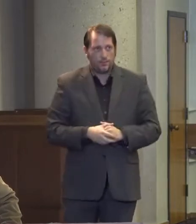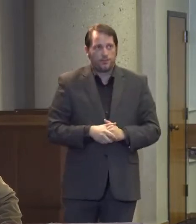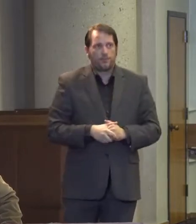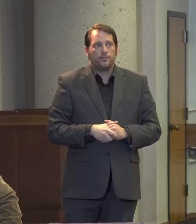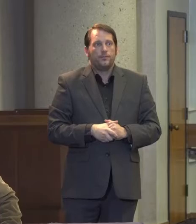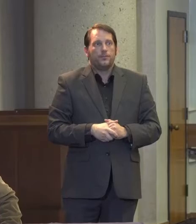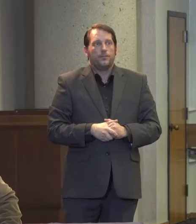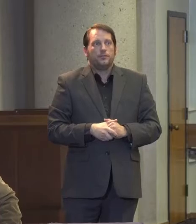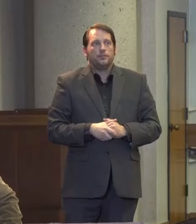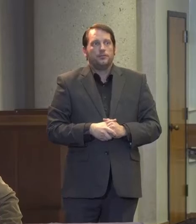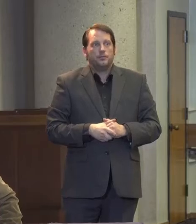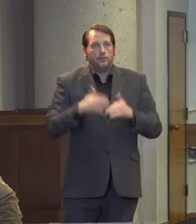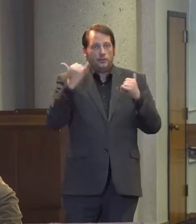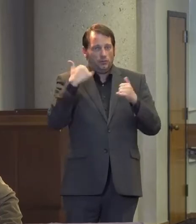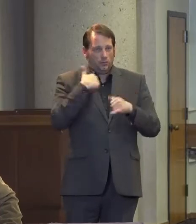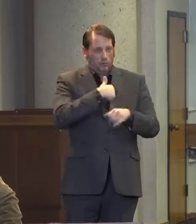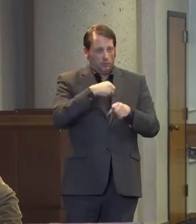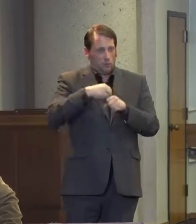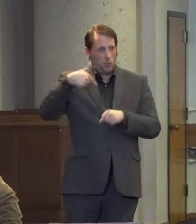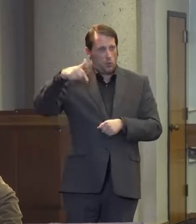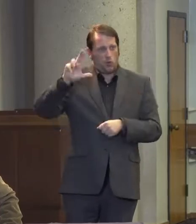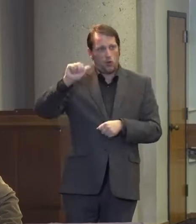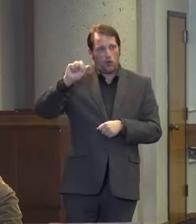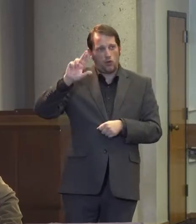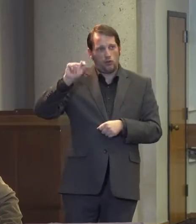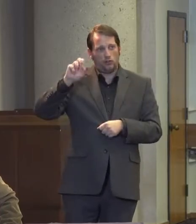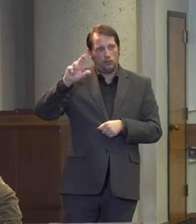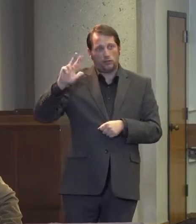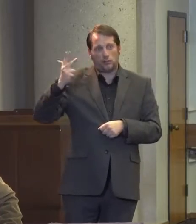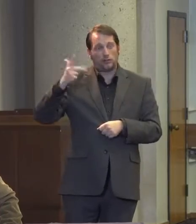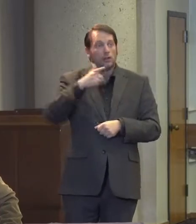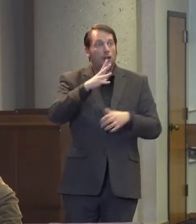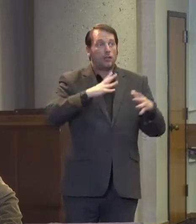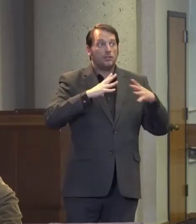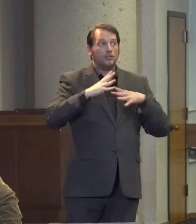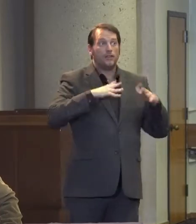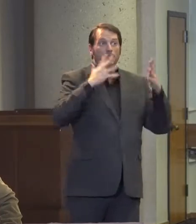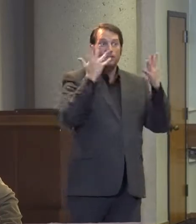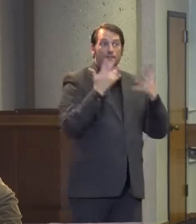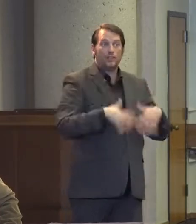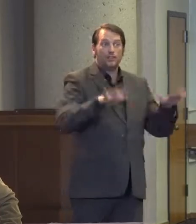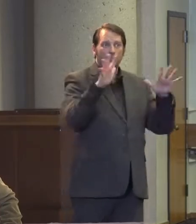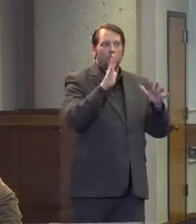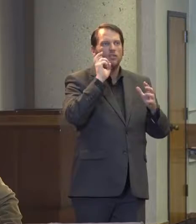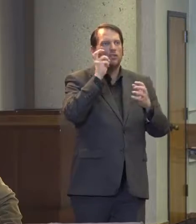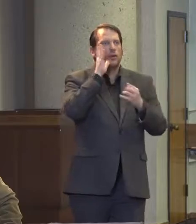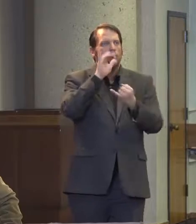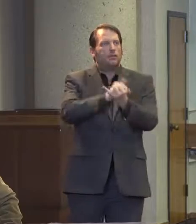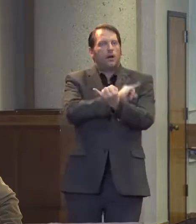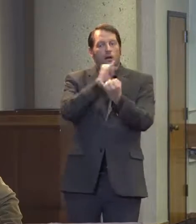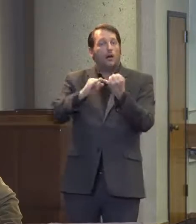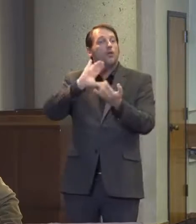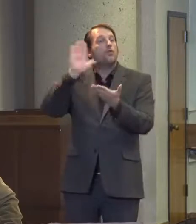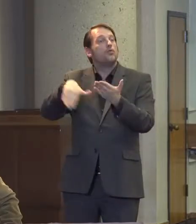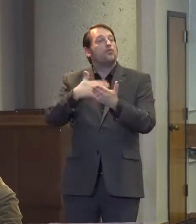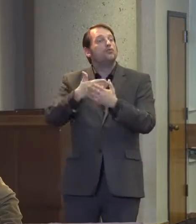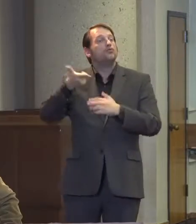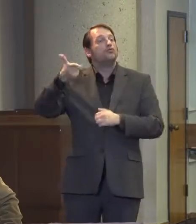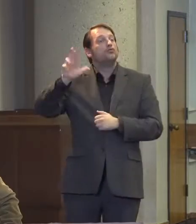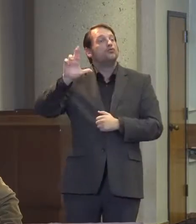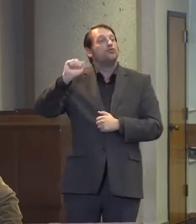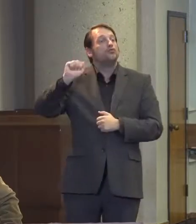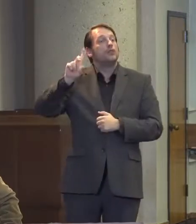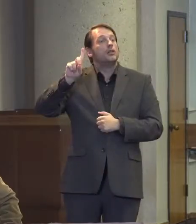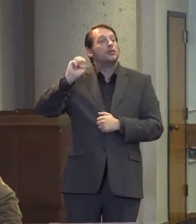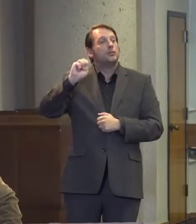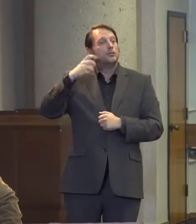quarter three. So right after the holiday weekend, we'll finalize all of the grades for marking period three. And then we'll start marking period